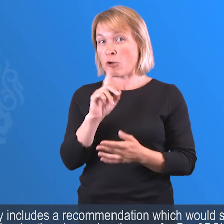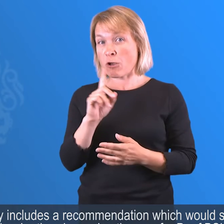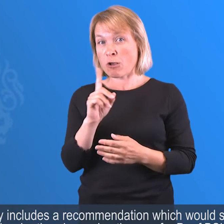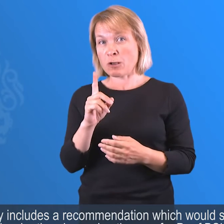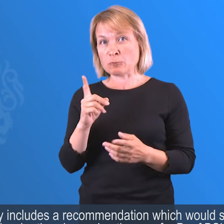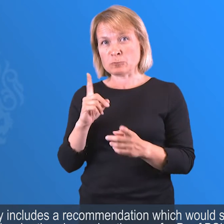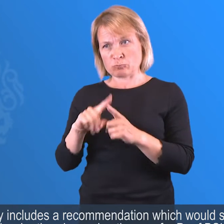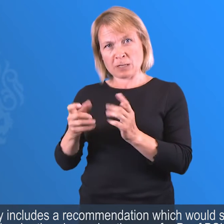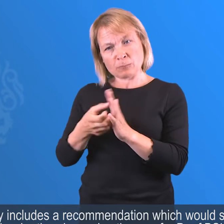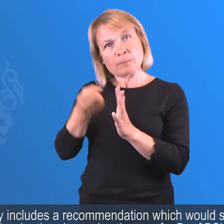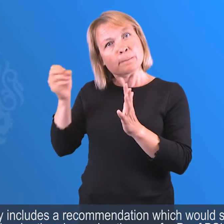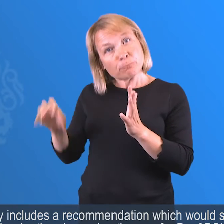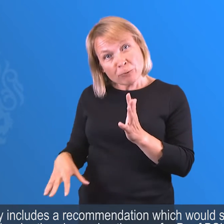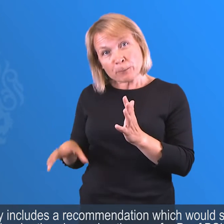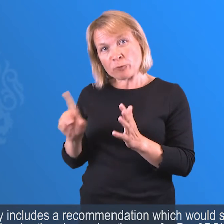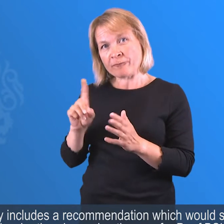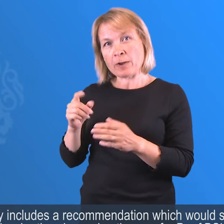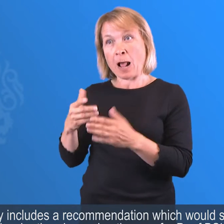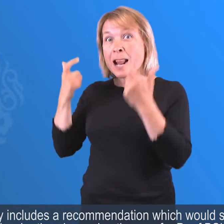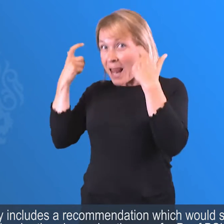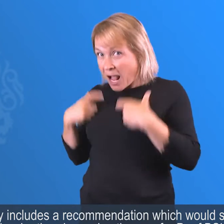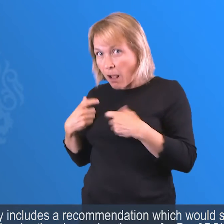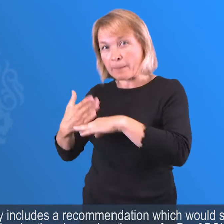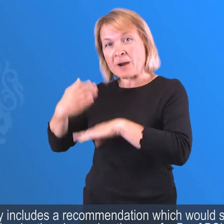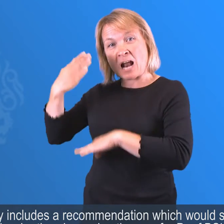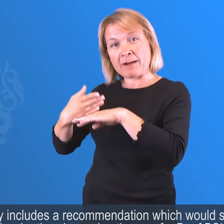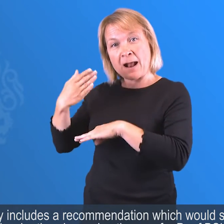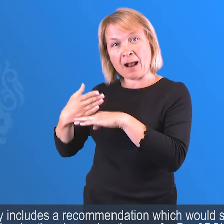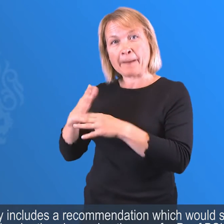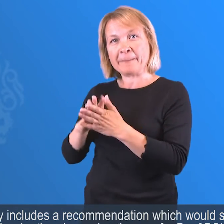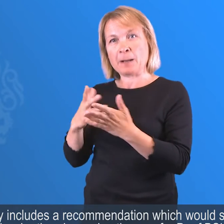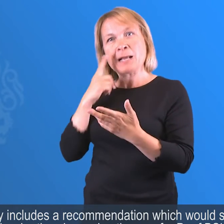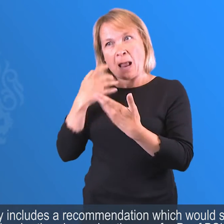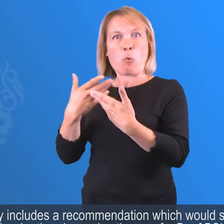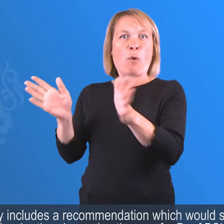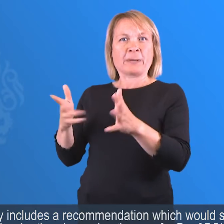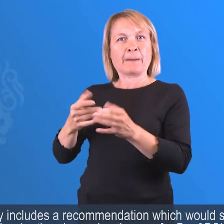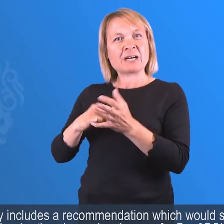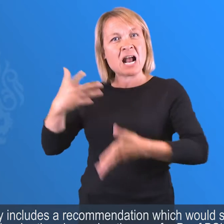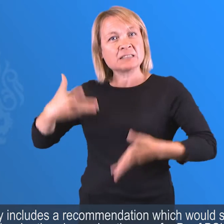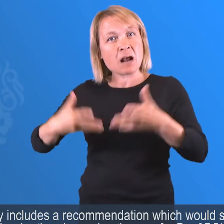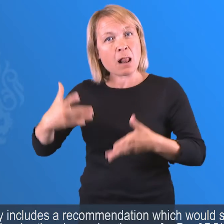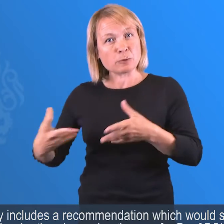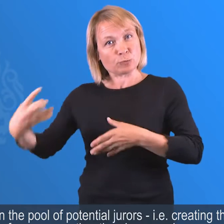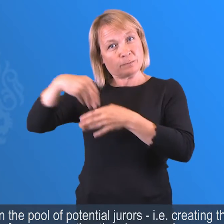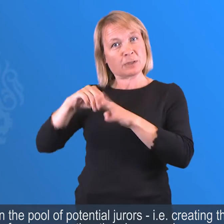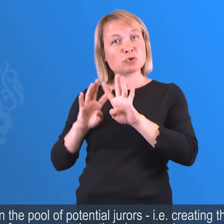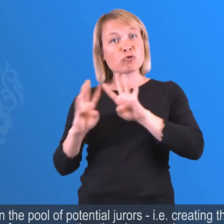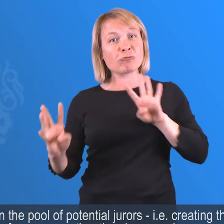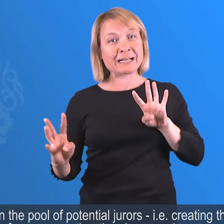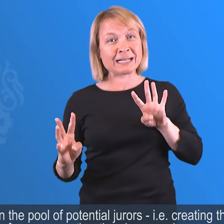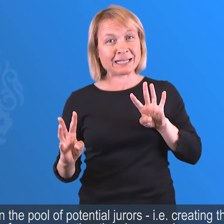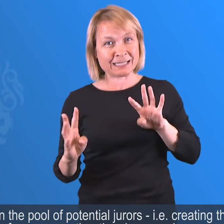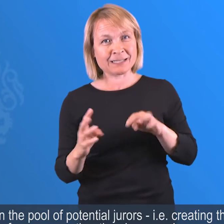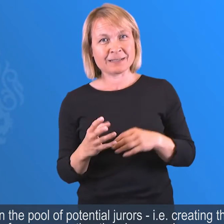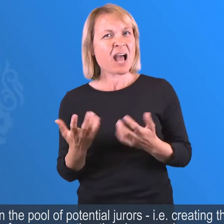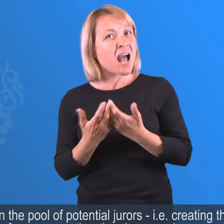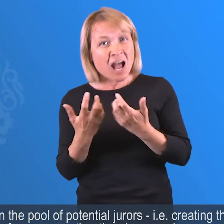would seek to remove a legislative barrier, thereby paving the way for deaf BSL users to be included in the pool of